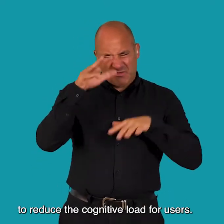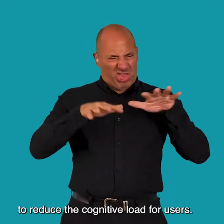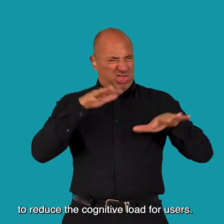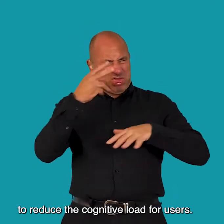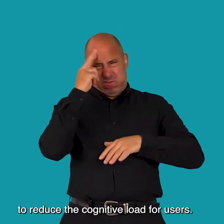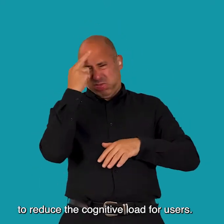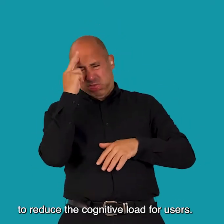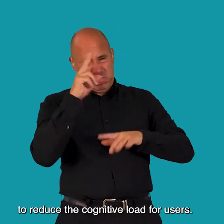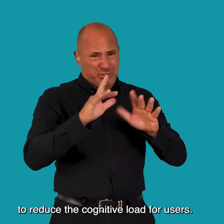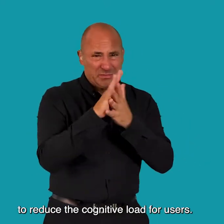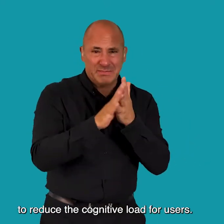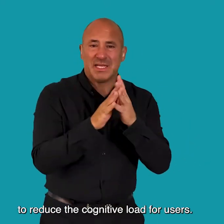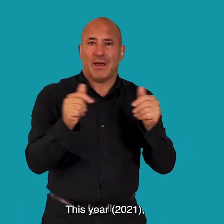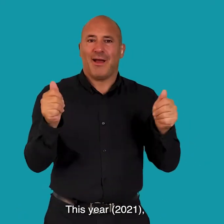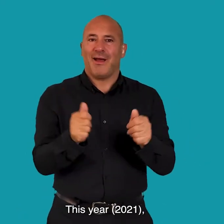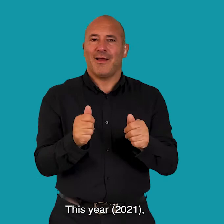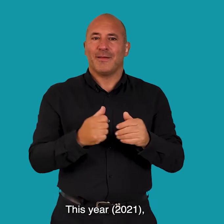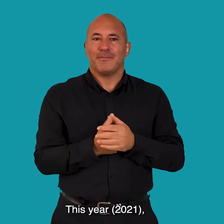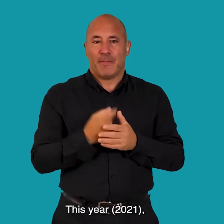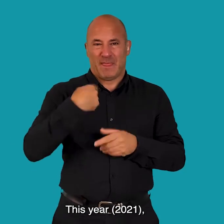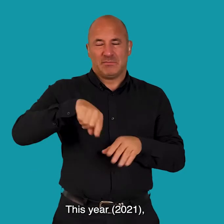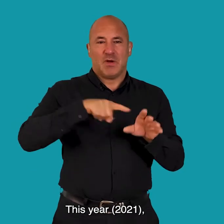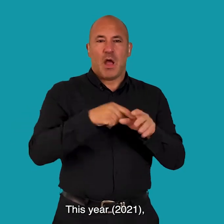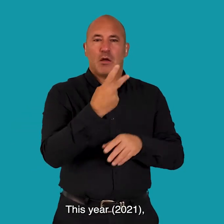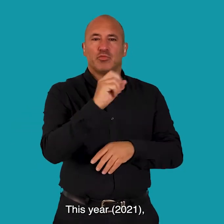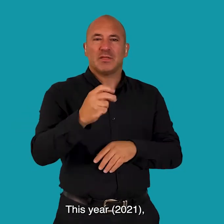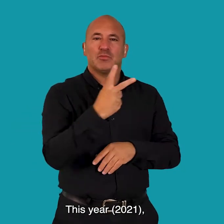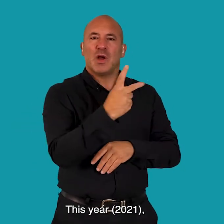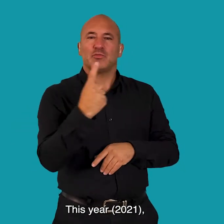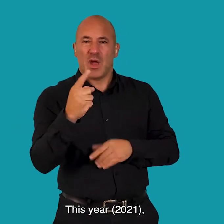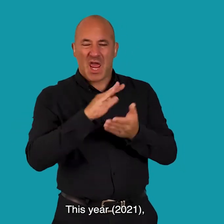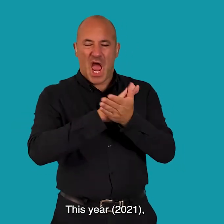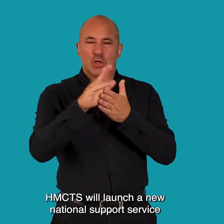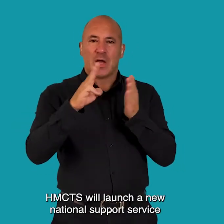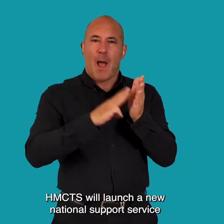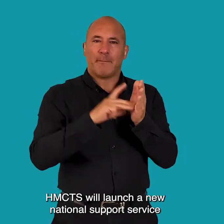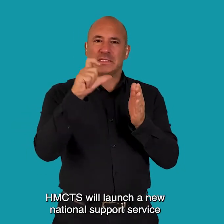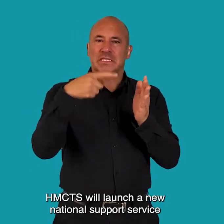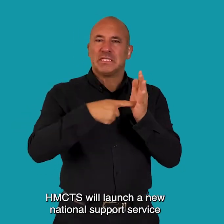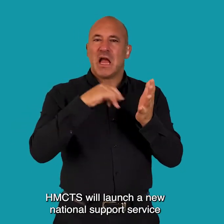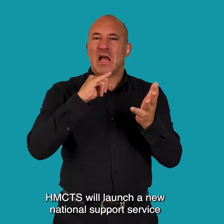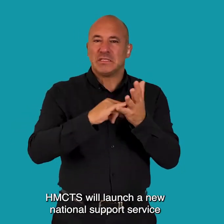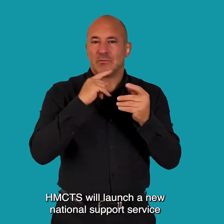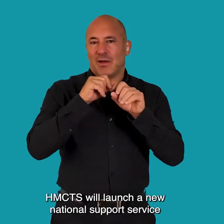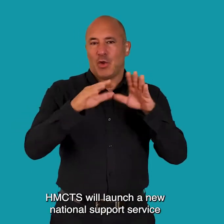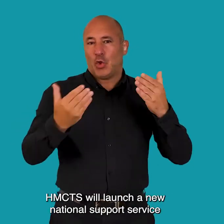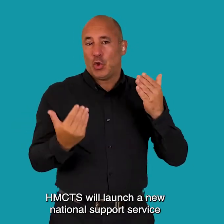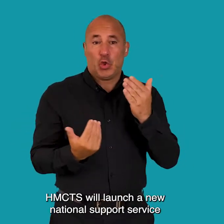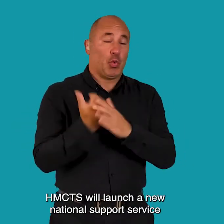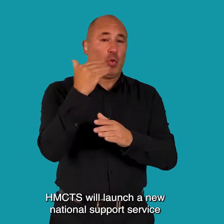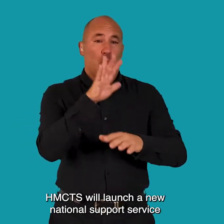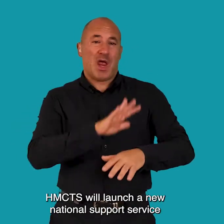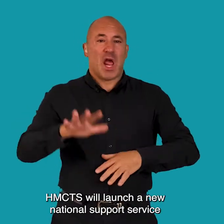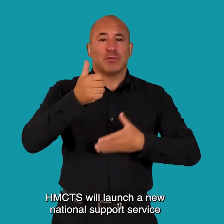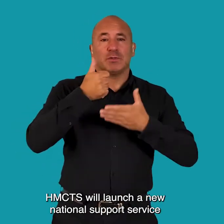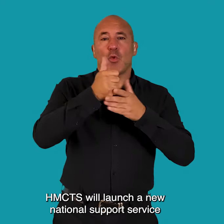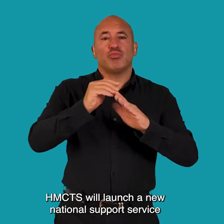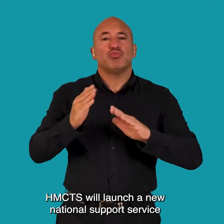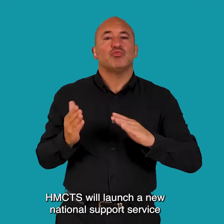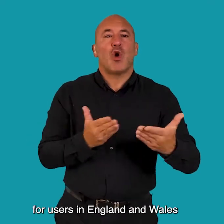users. This year, 2021, HMCTS will launch a new national support service for